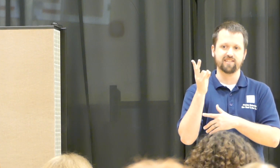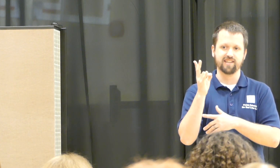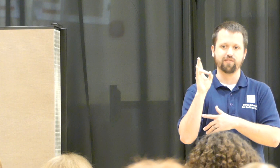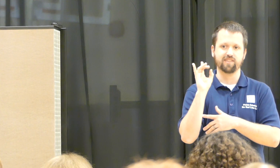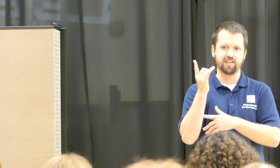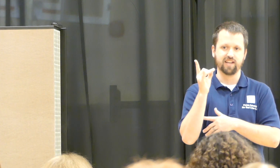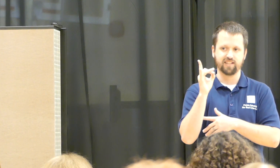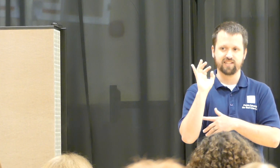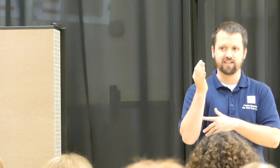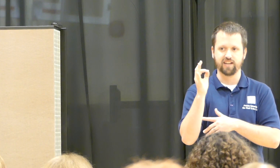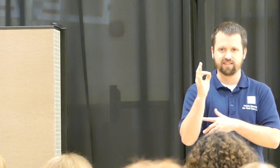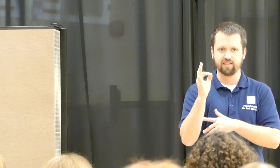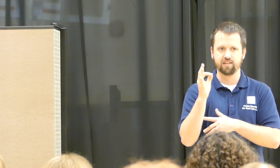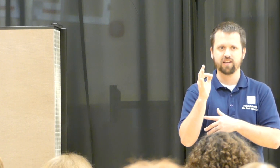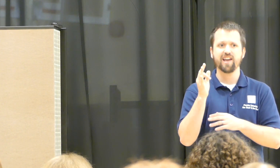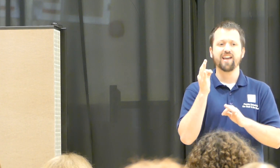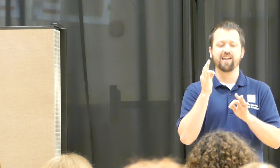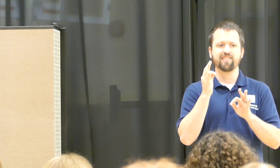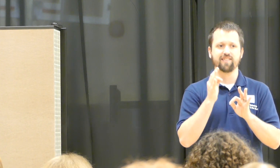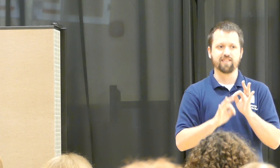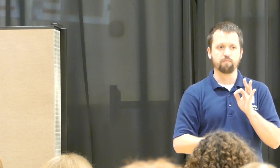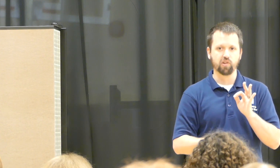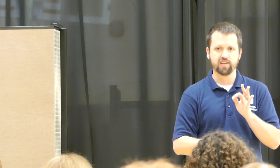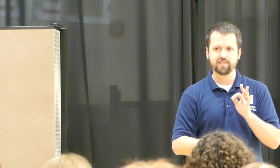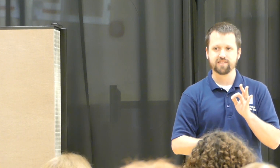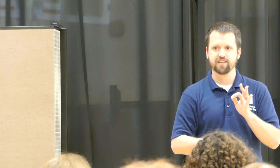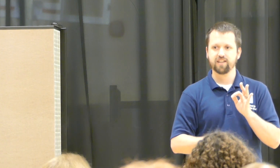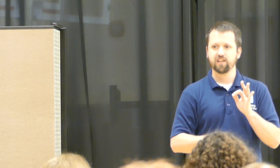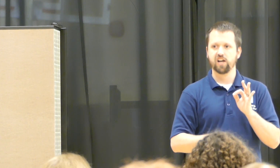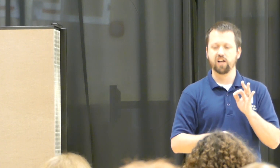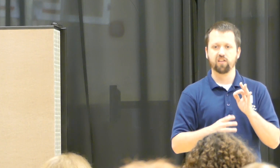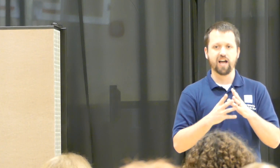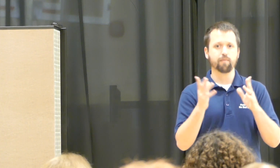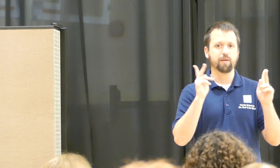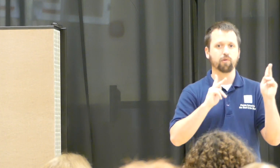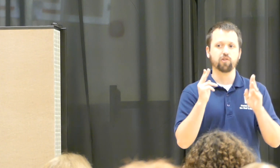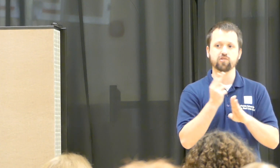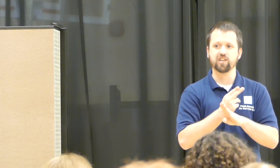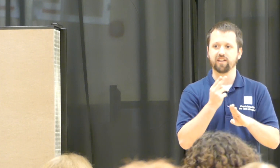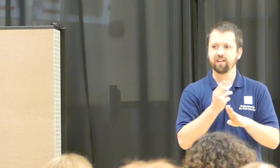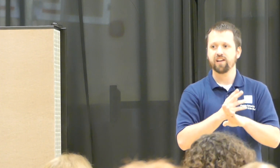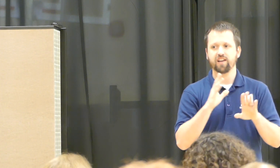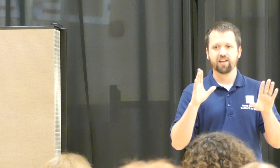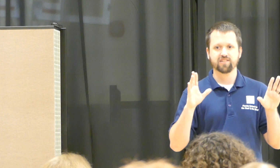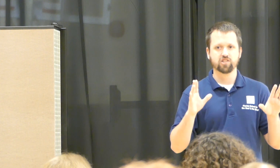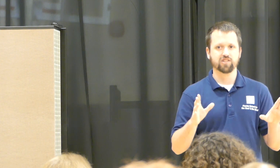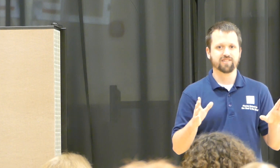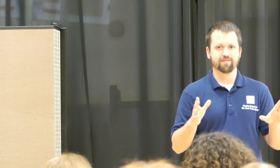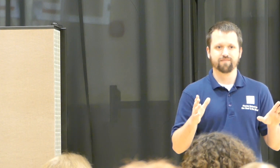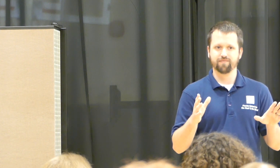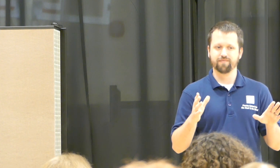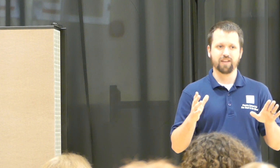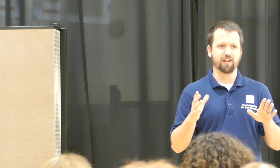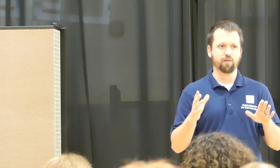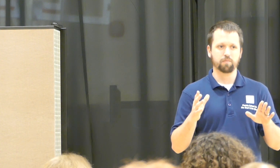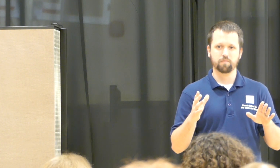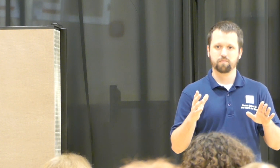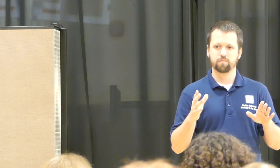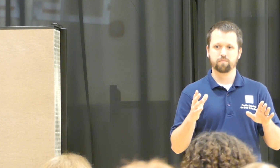17, 18, 19. It's the simplest. A lot of people use it. It's just, you know,